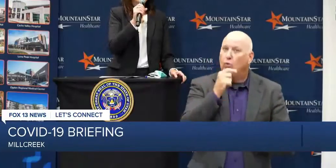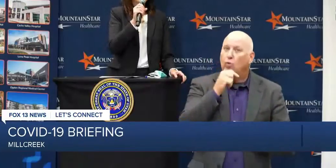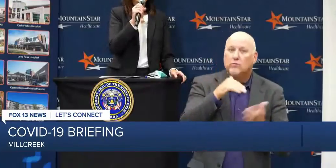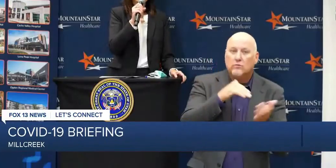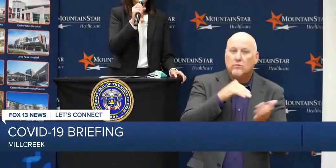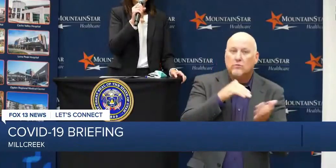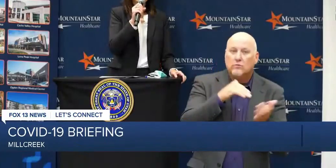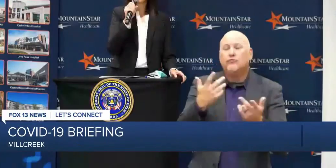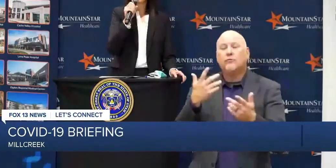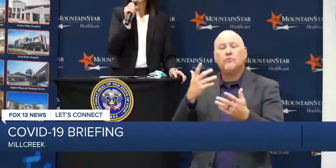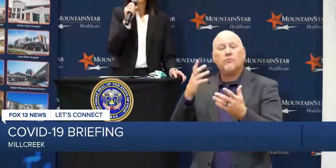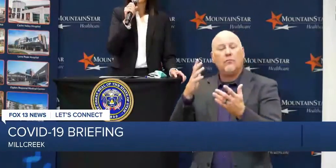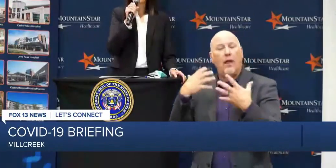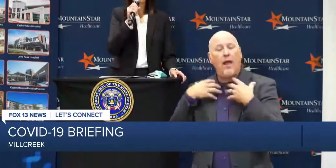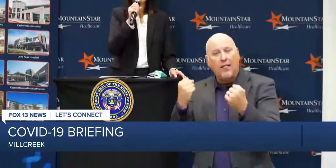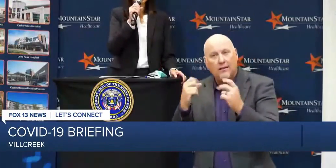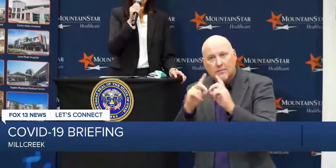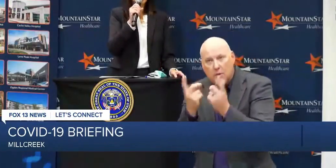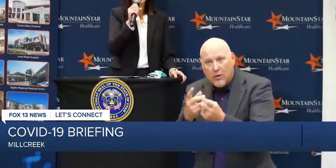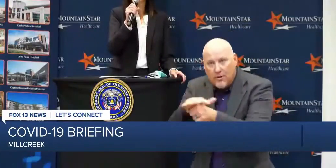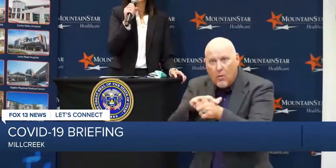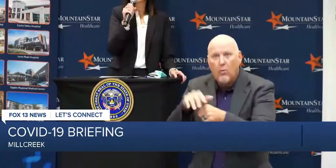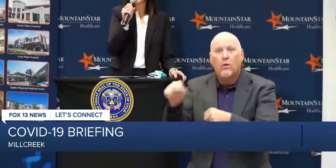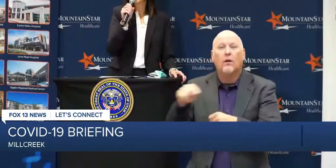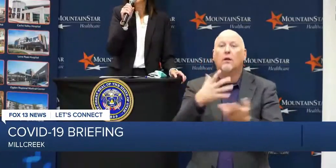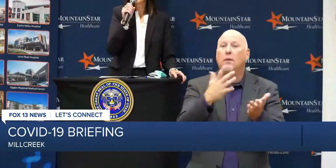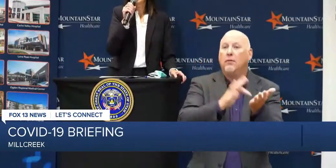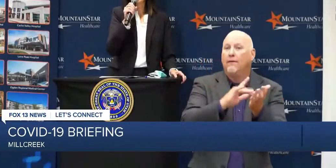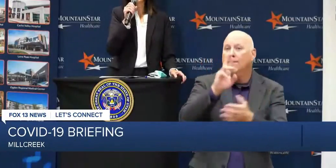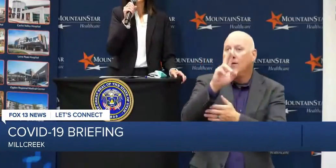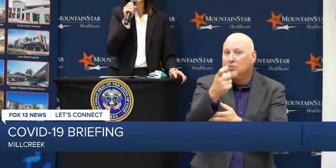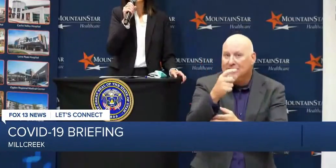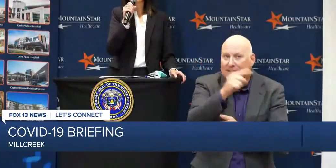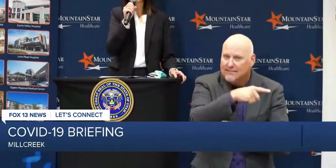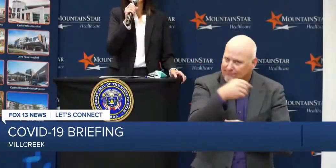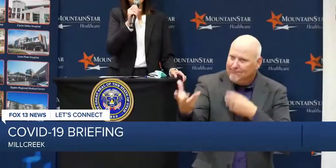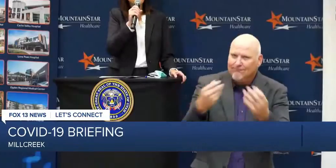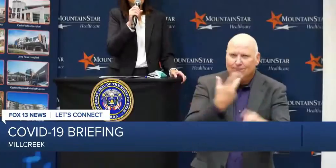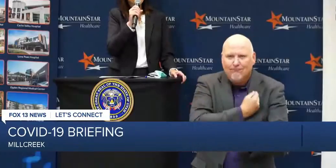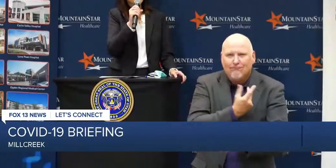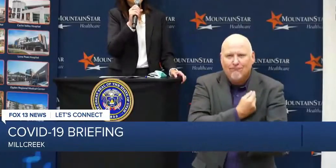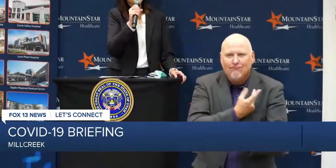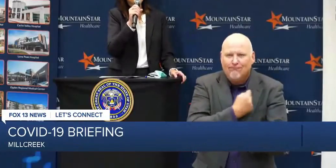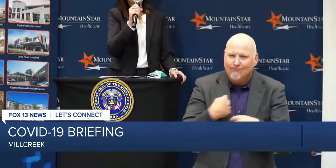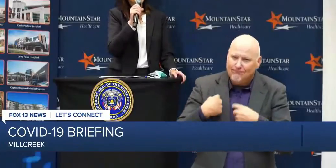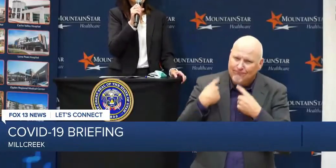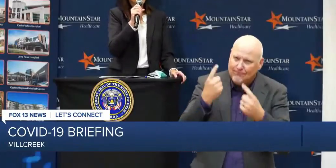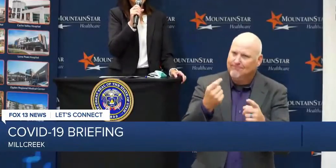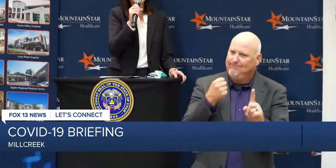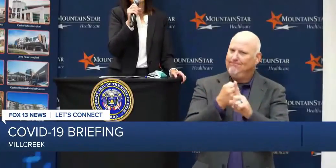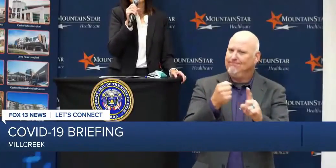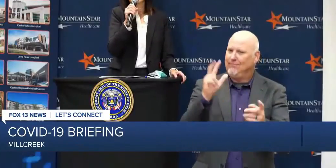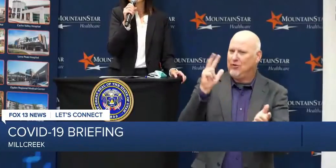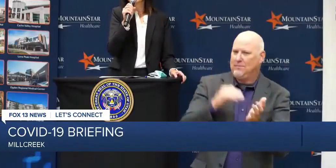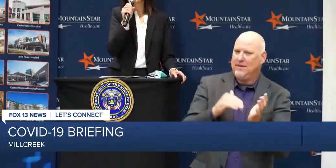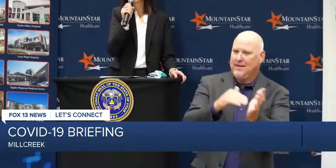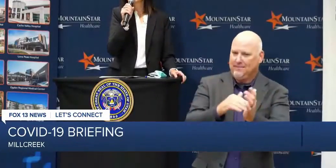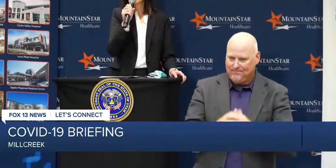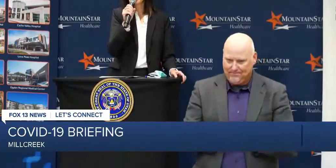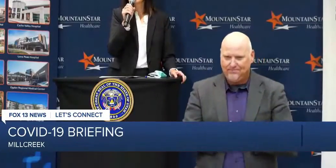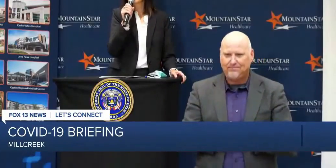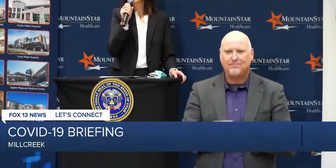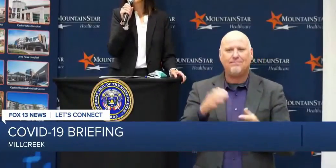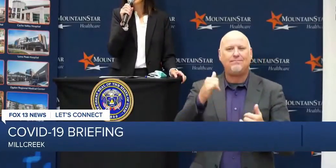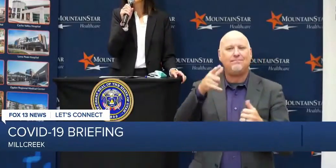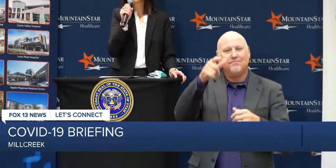this limit. Earlier this year, it was all hands on deck. It was such a monumental lift and a monumental effort that